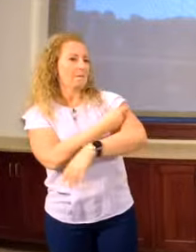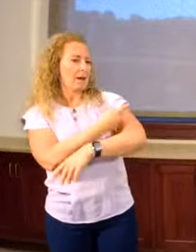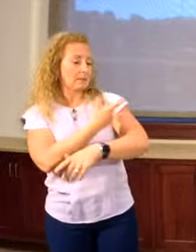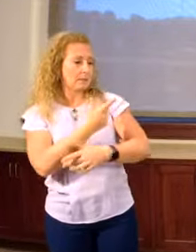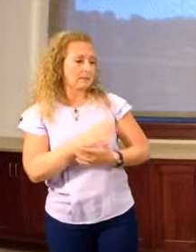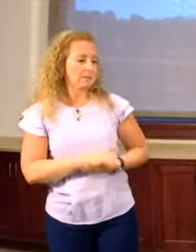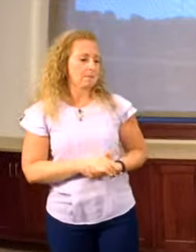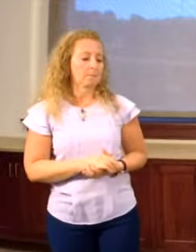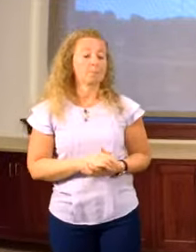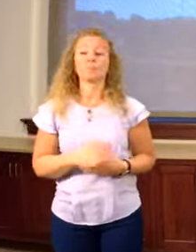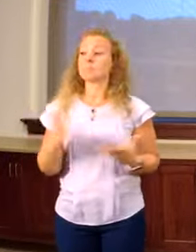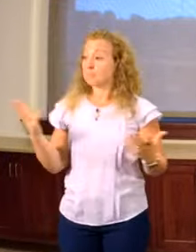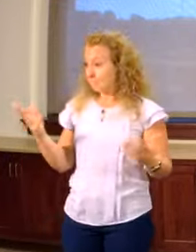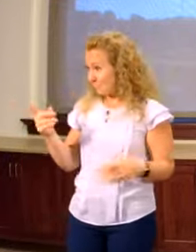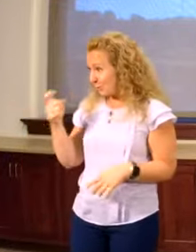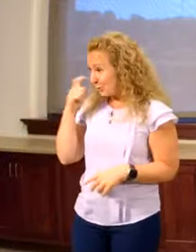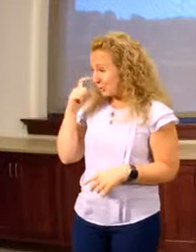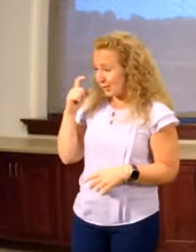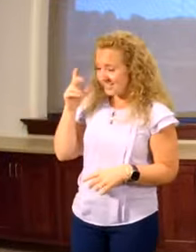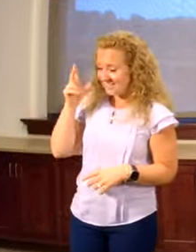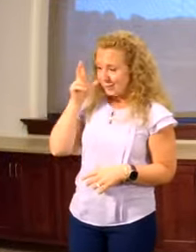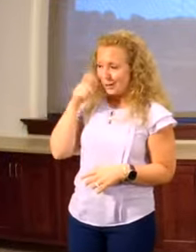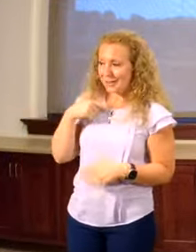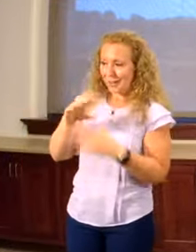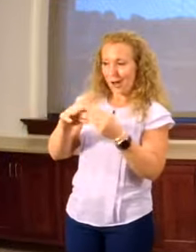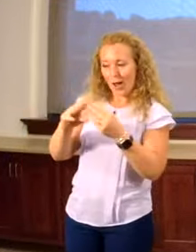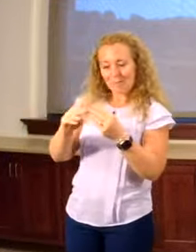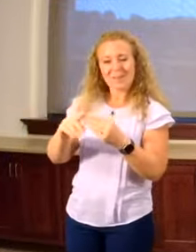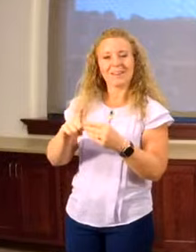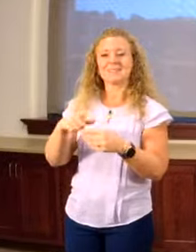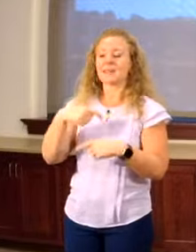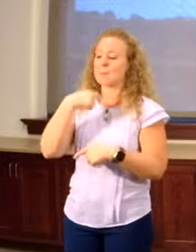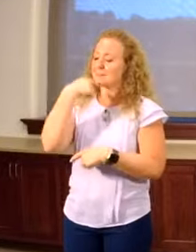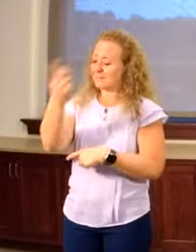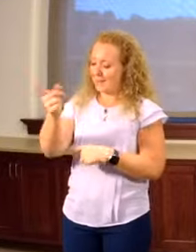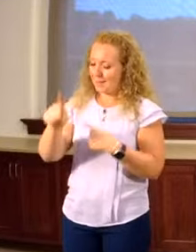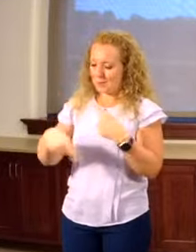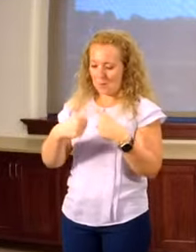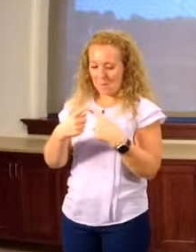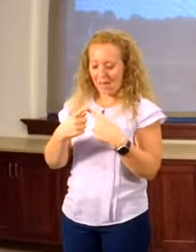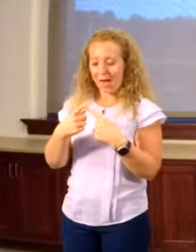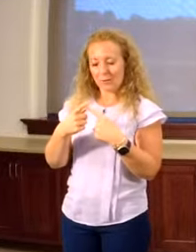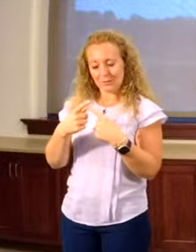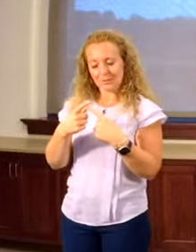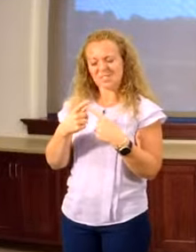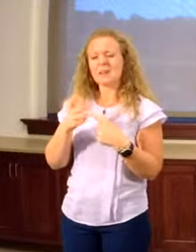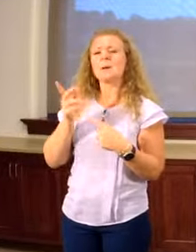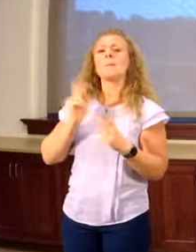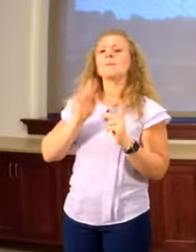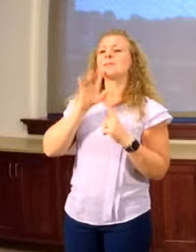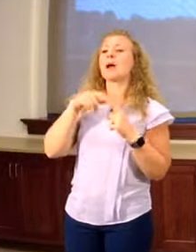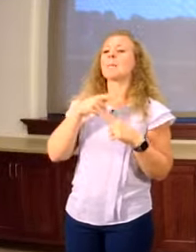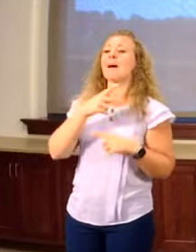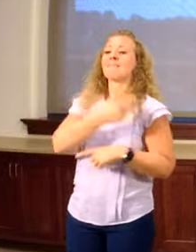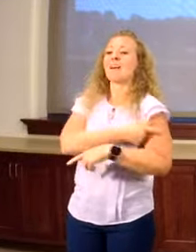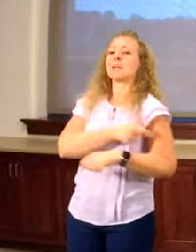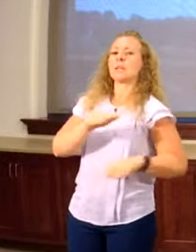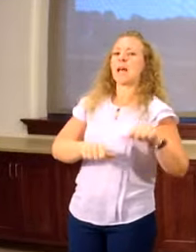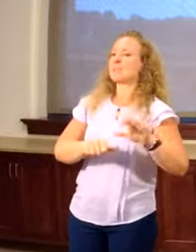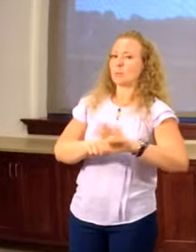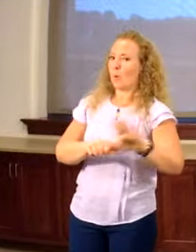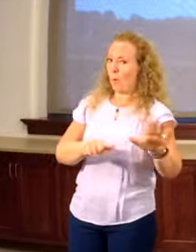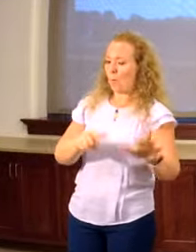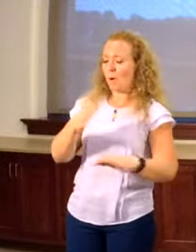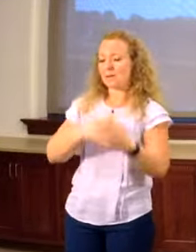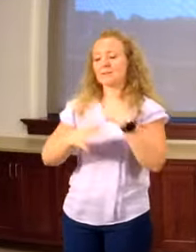pandemic? Well, you just heard my comments, and I've been talking about vaccine and switching from vaccine hesitancy to talking about